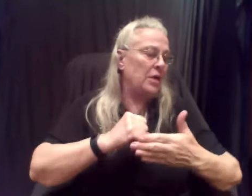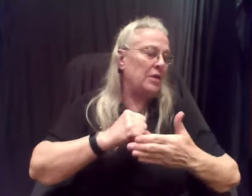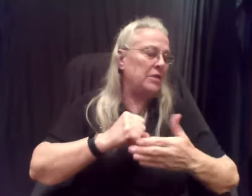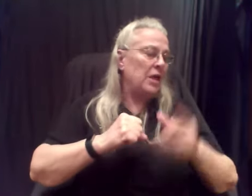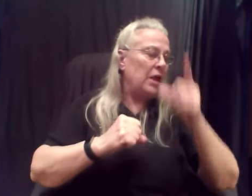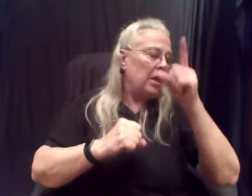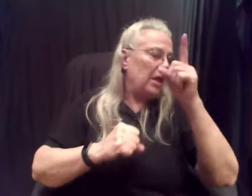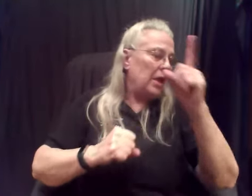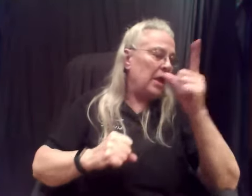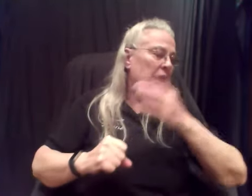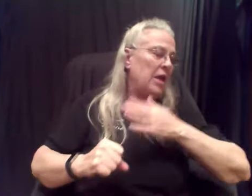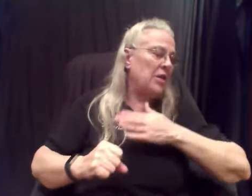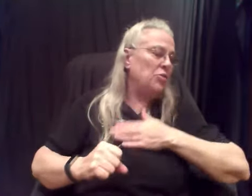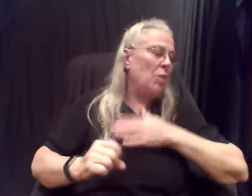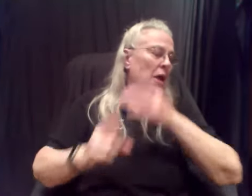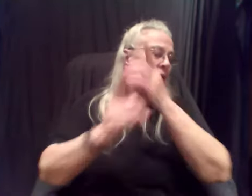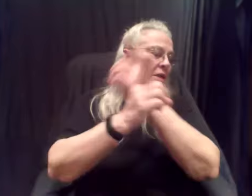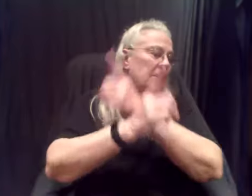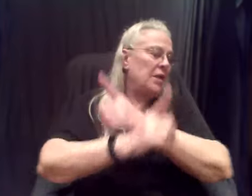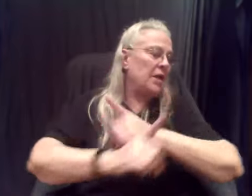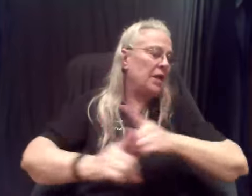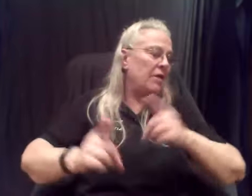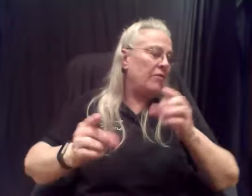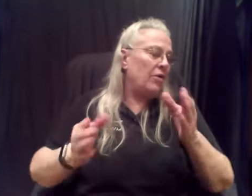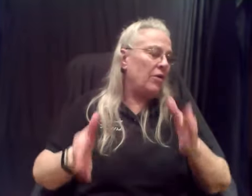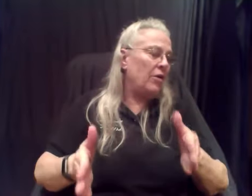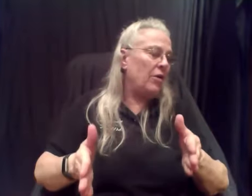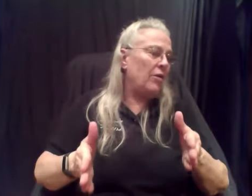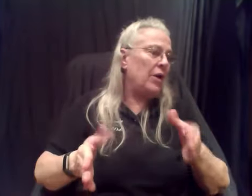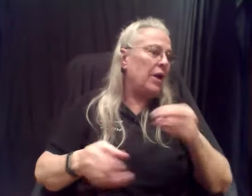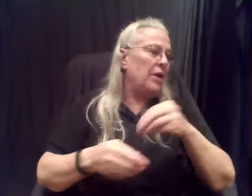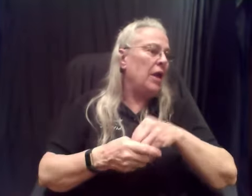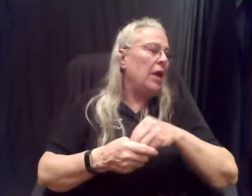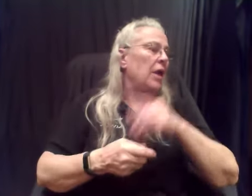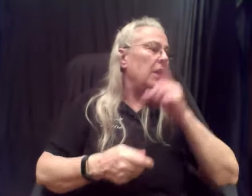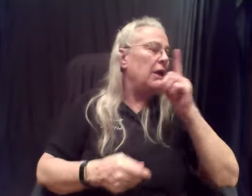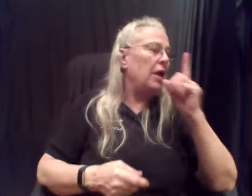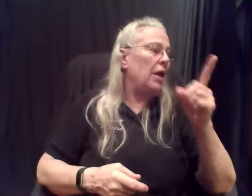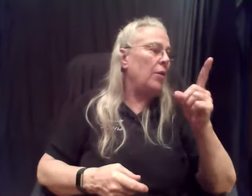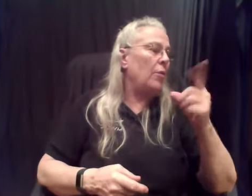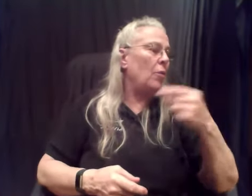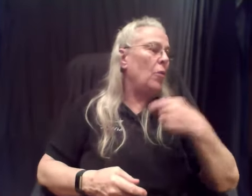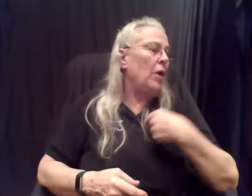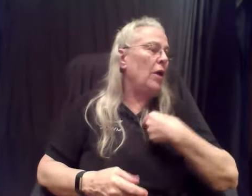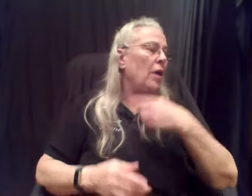fortress. He's my deliverer. In him will I